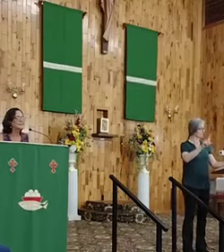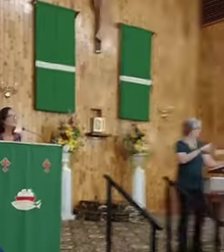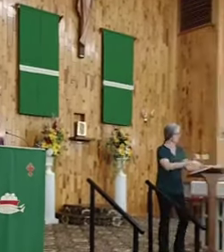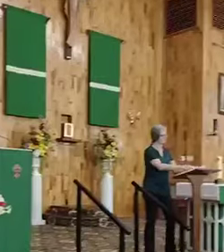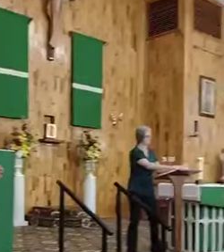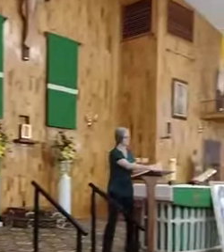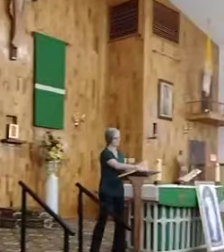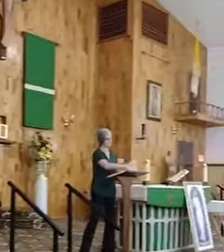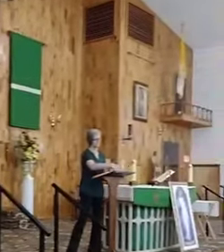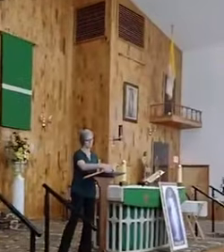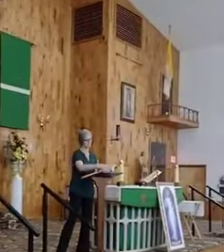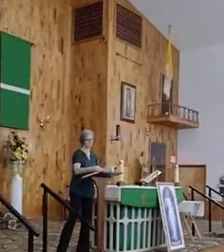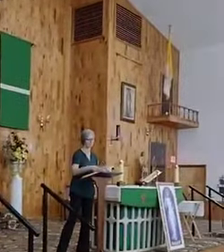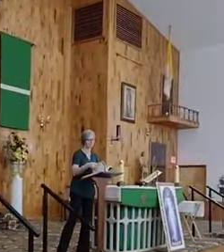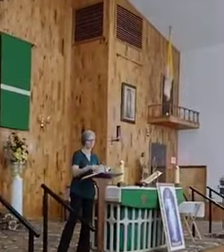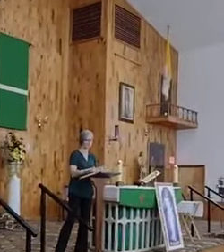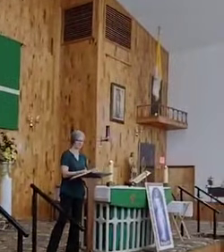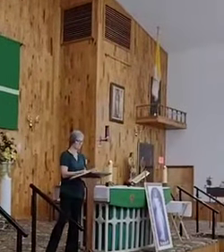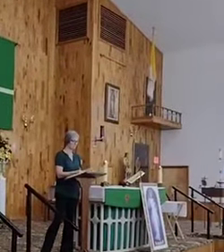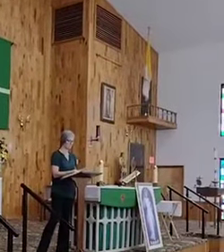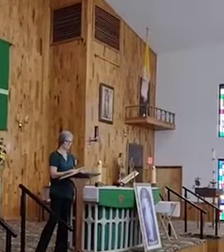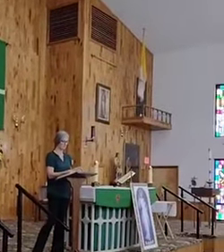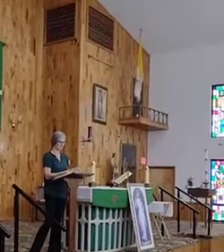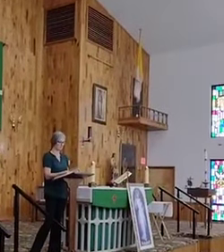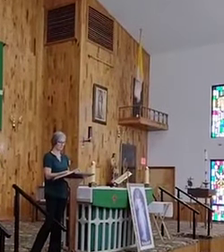welcome. 451.